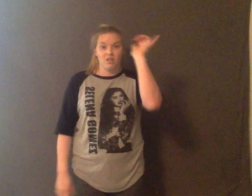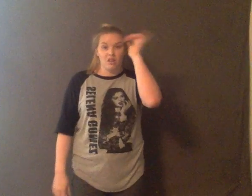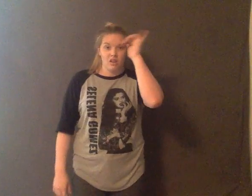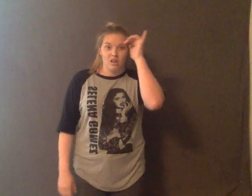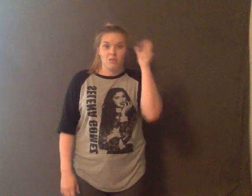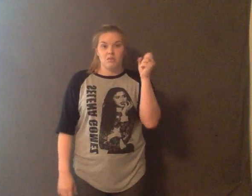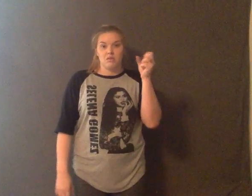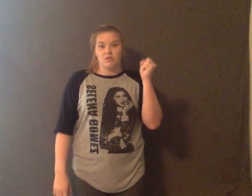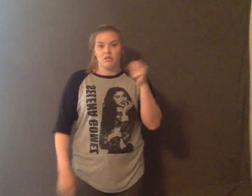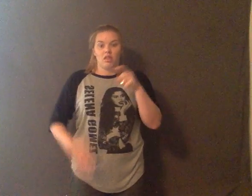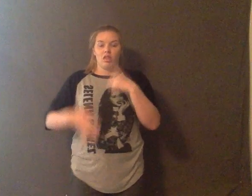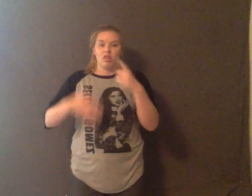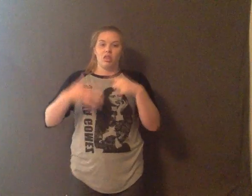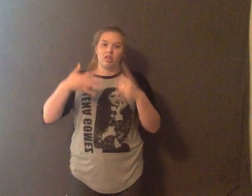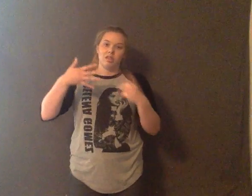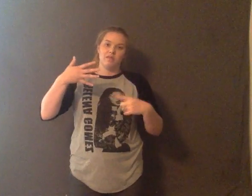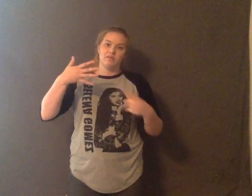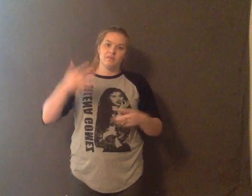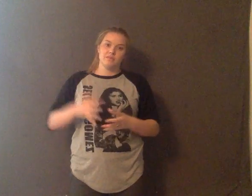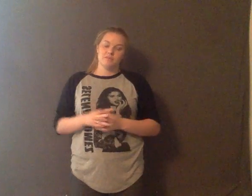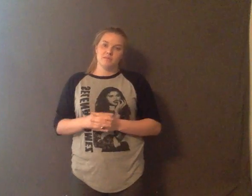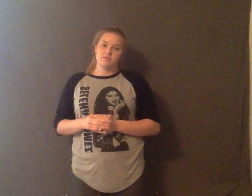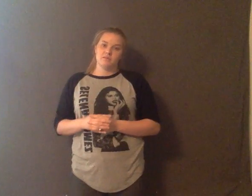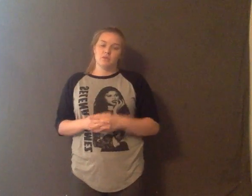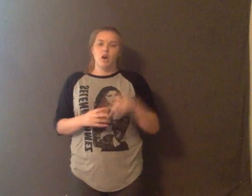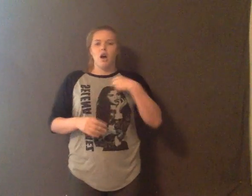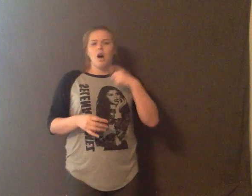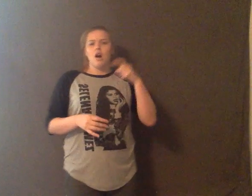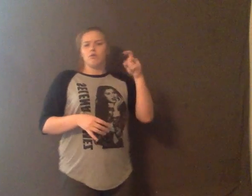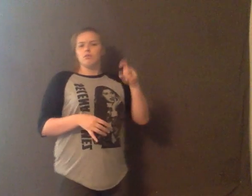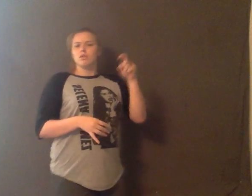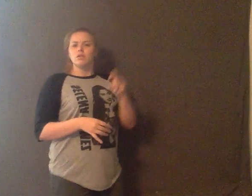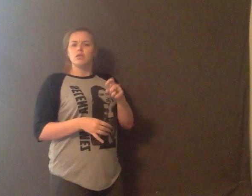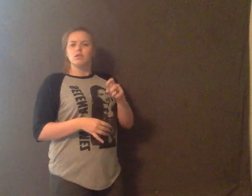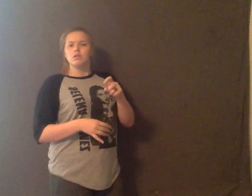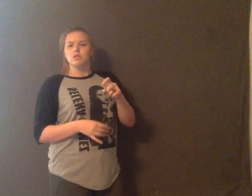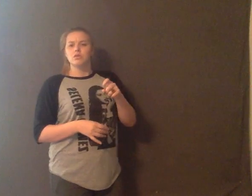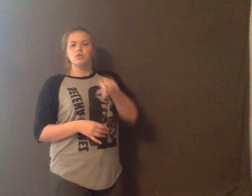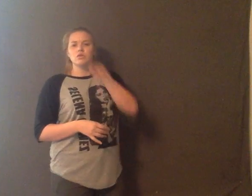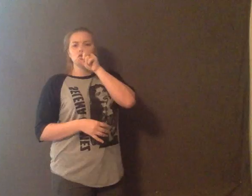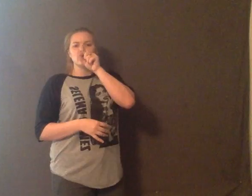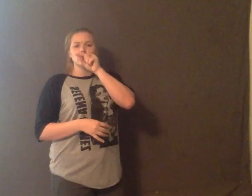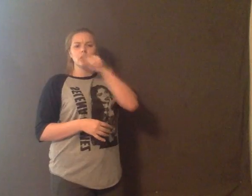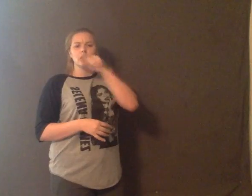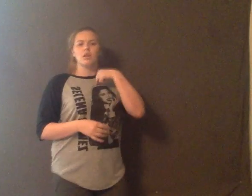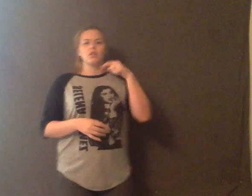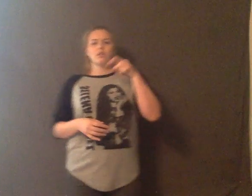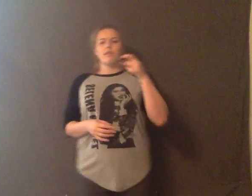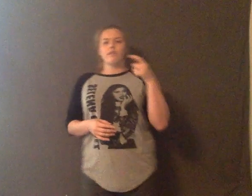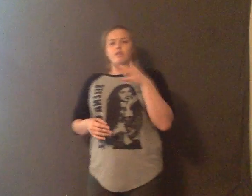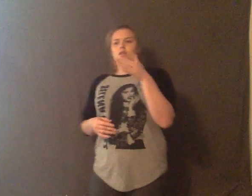tested. You hear this a lot in bodybuilders. They're like, well, I need, chicken, or I need fish to be, to be strong, to build muscle